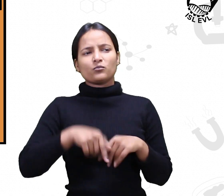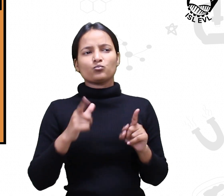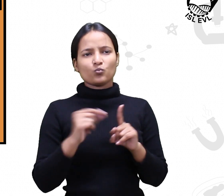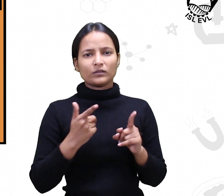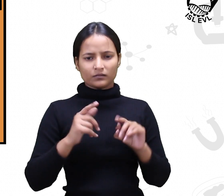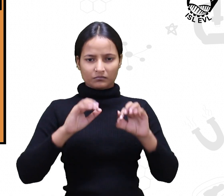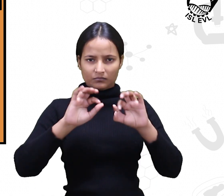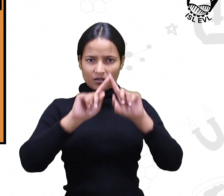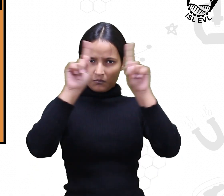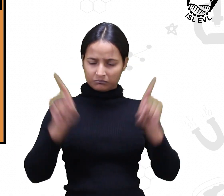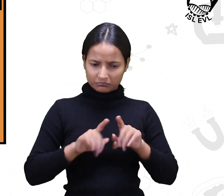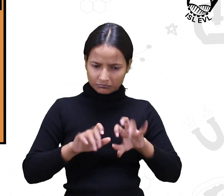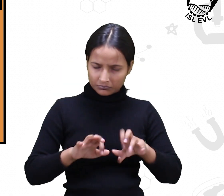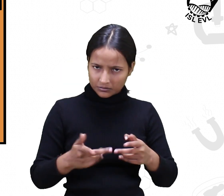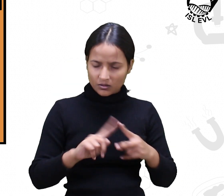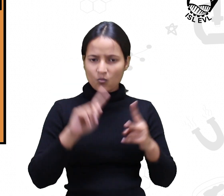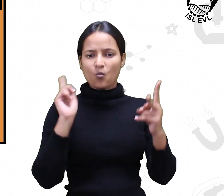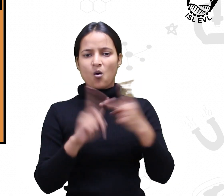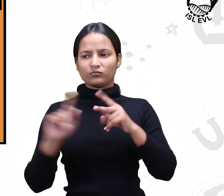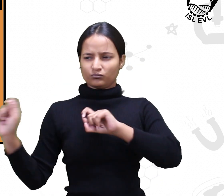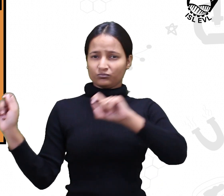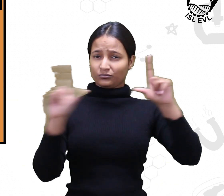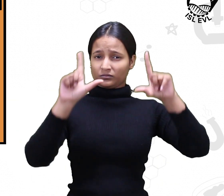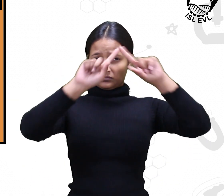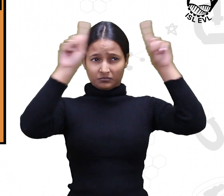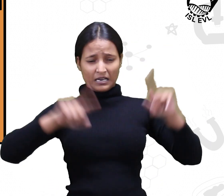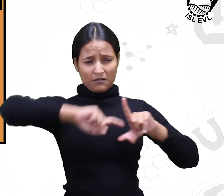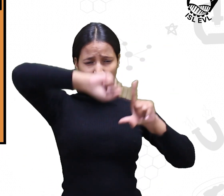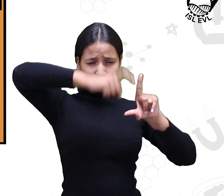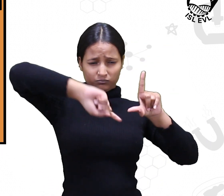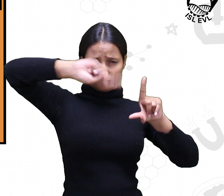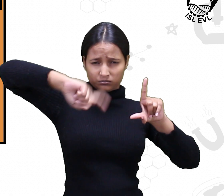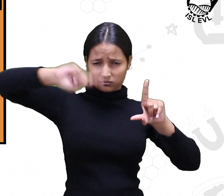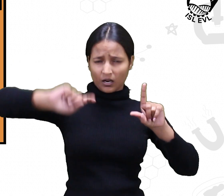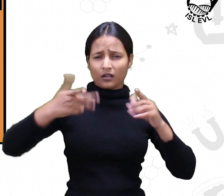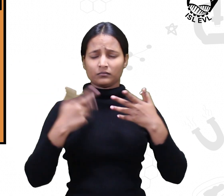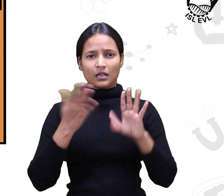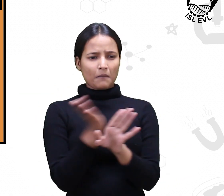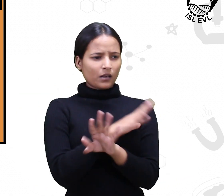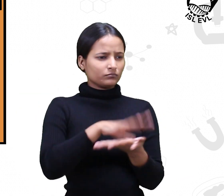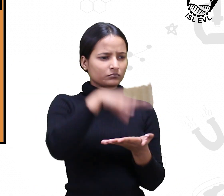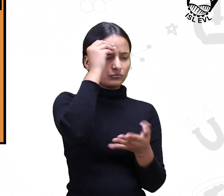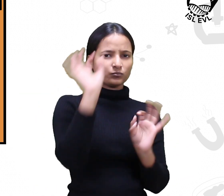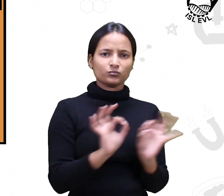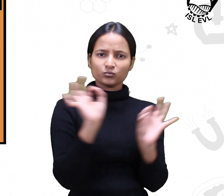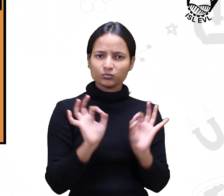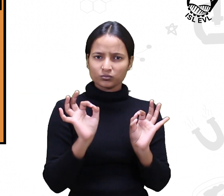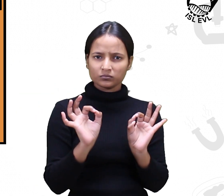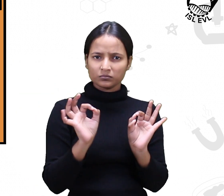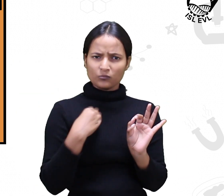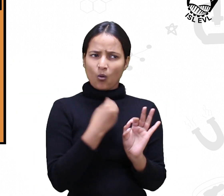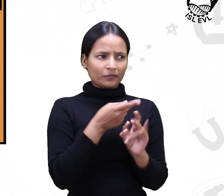like biostatistics, computational programs, advanced visual representation of data. See, these are things I